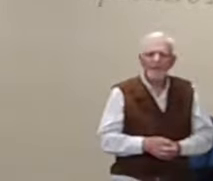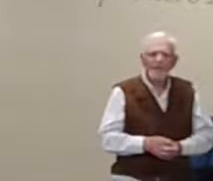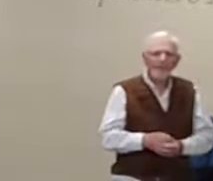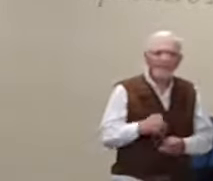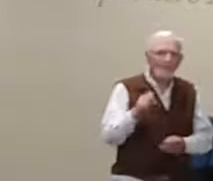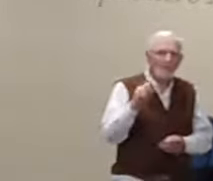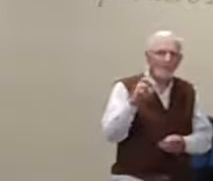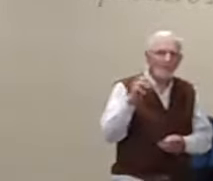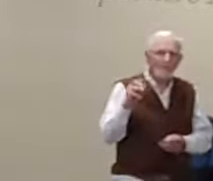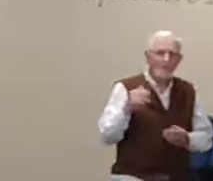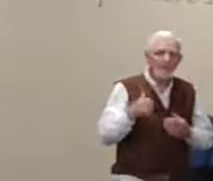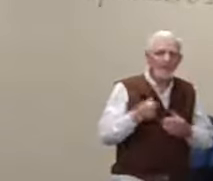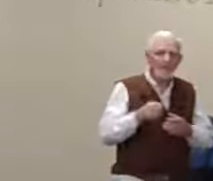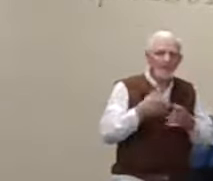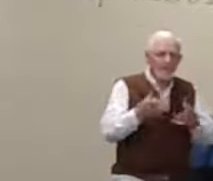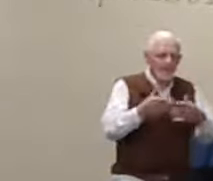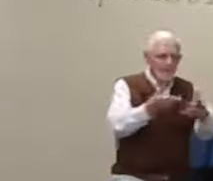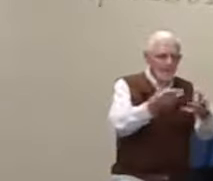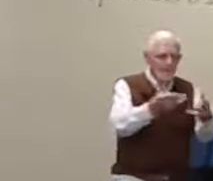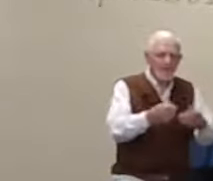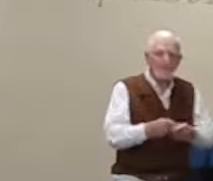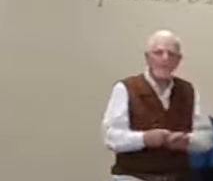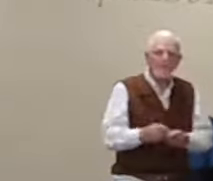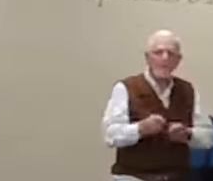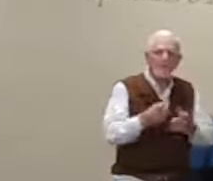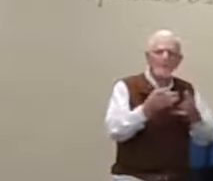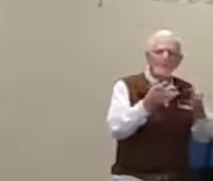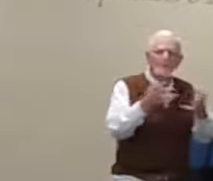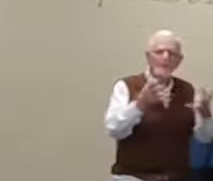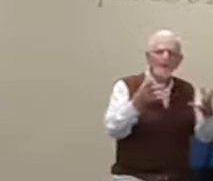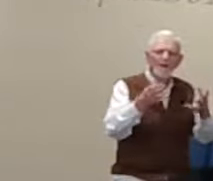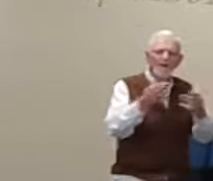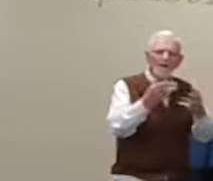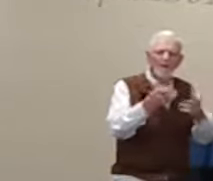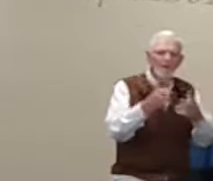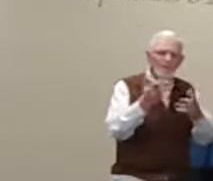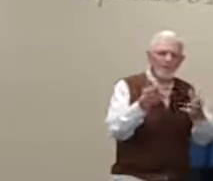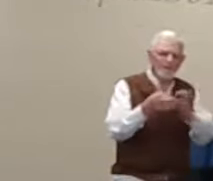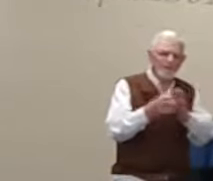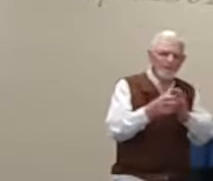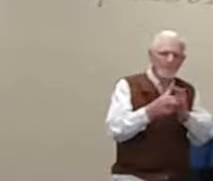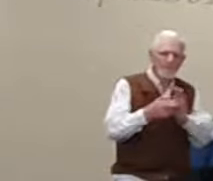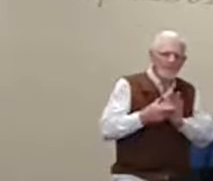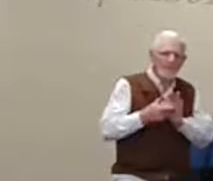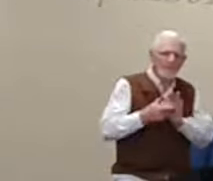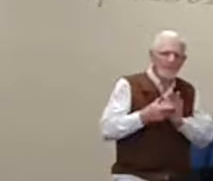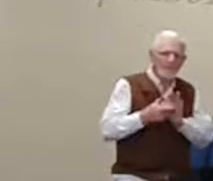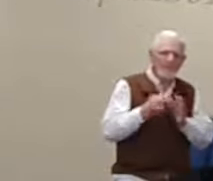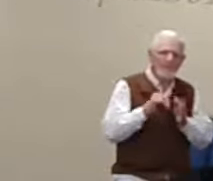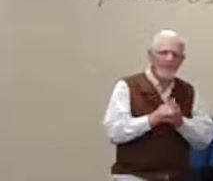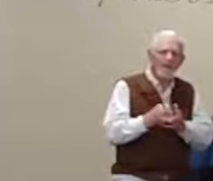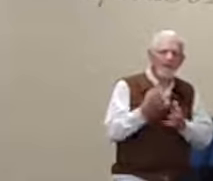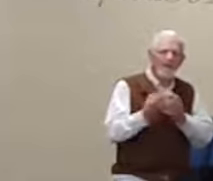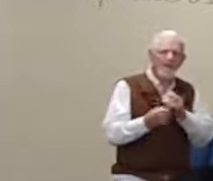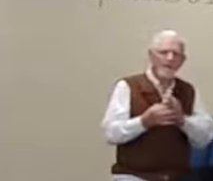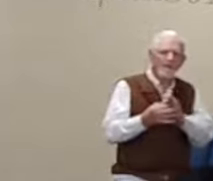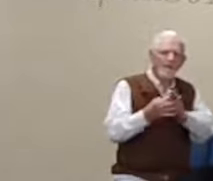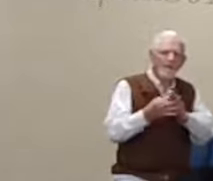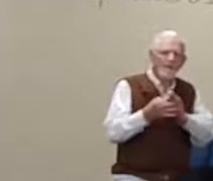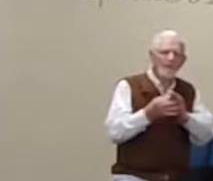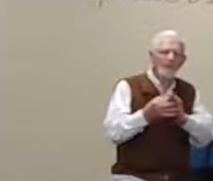Solomon had a lot handed to him, and to whom much is given, much shall be required. So that's to both of you. First